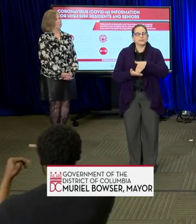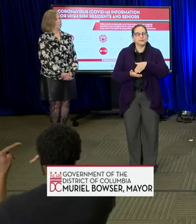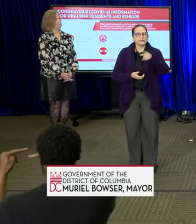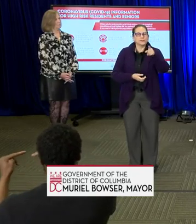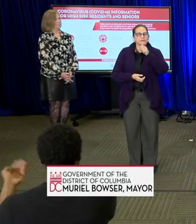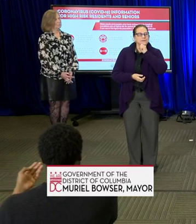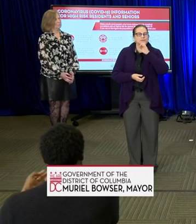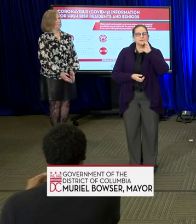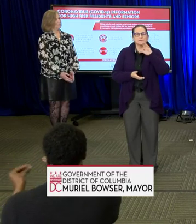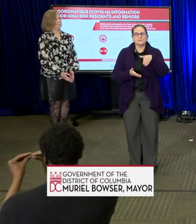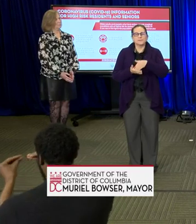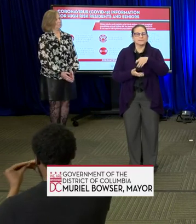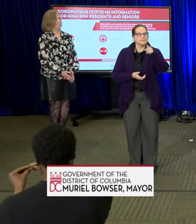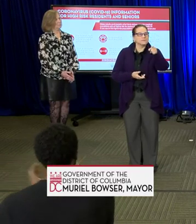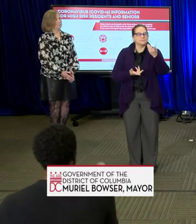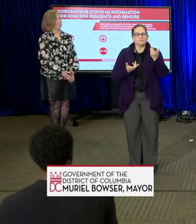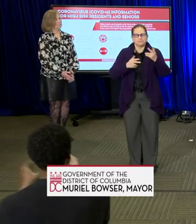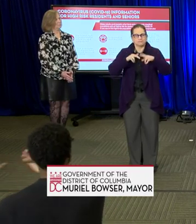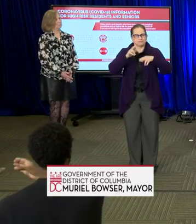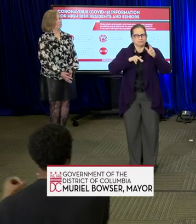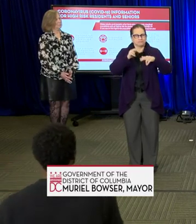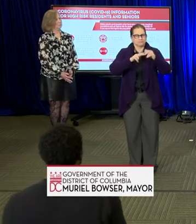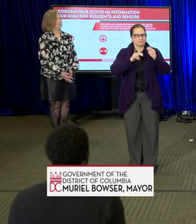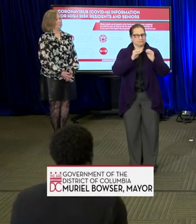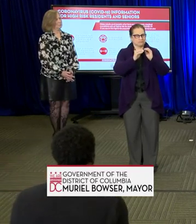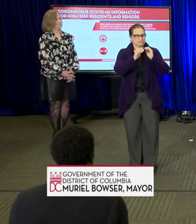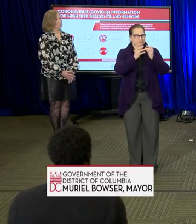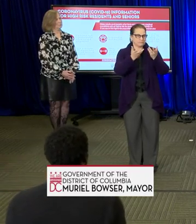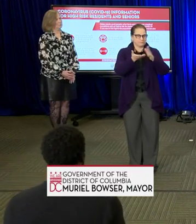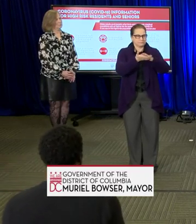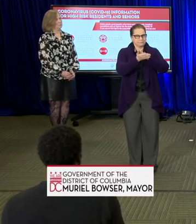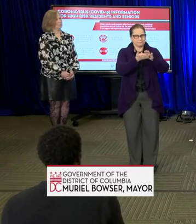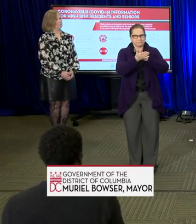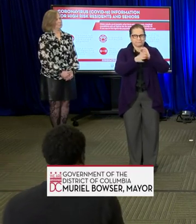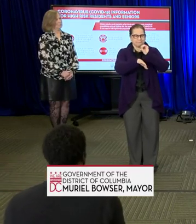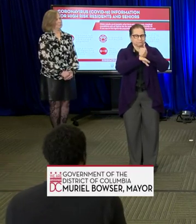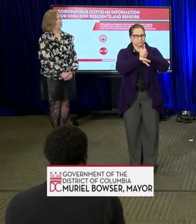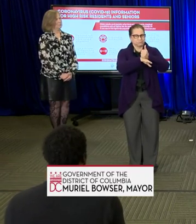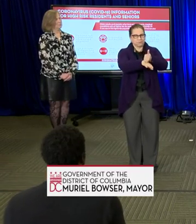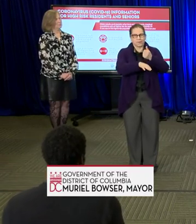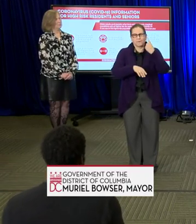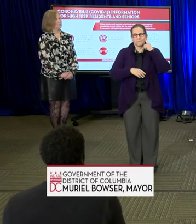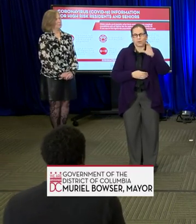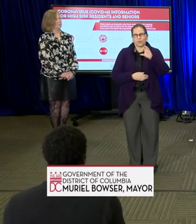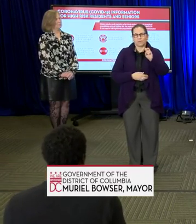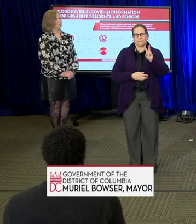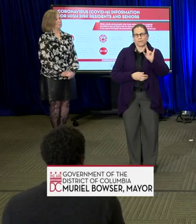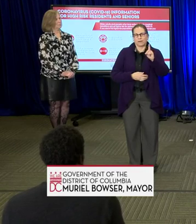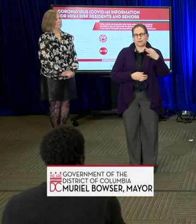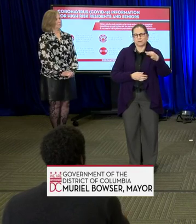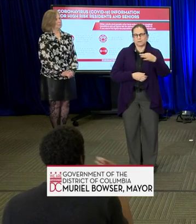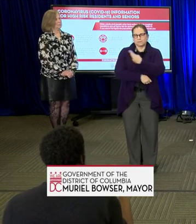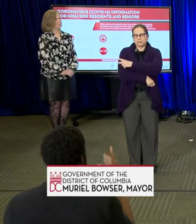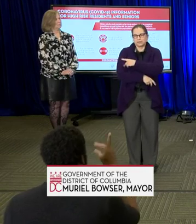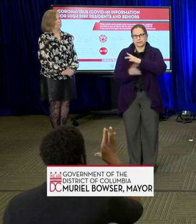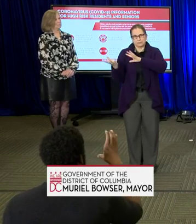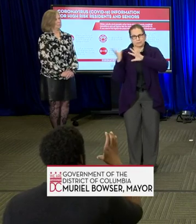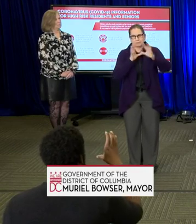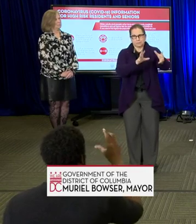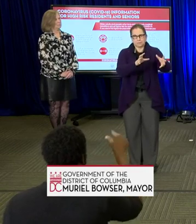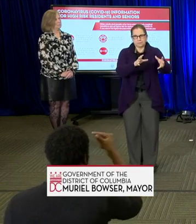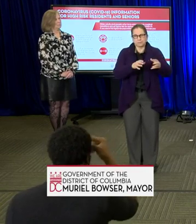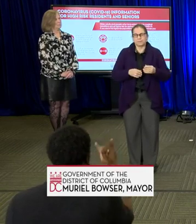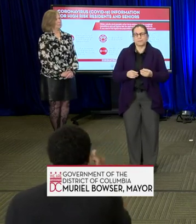again, prepare for medical surge. And at this time, we, along with DC Health and other district agencies, are scouting locations